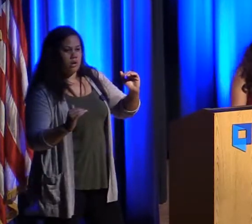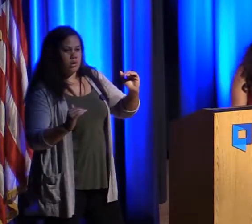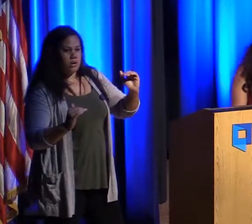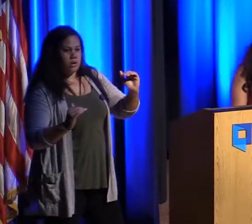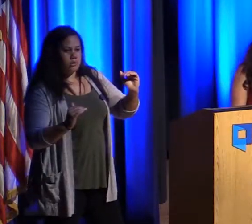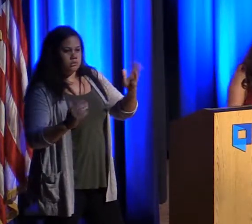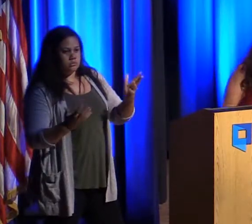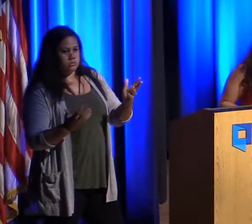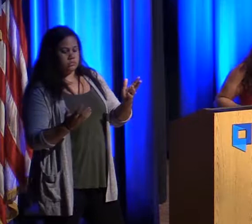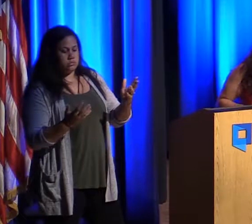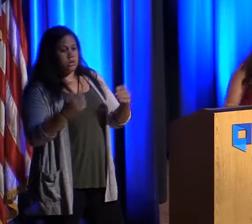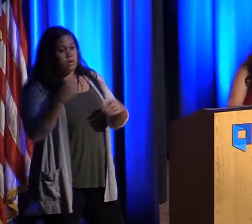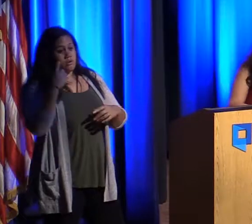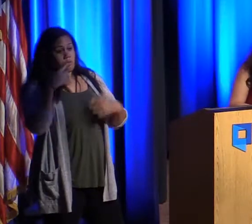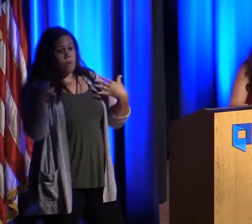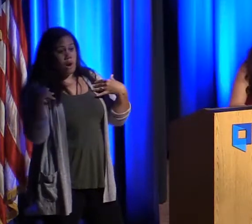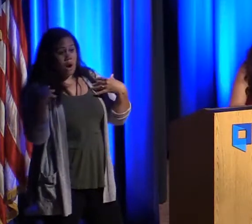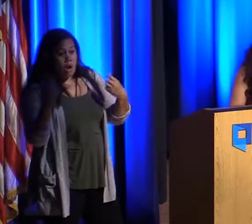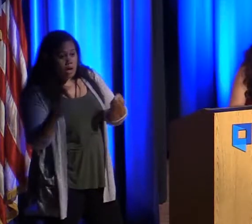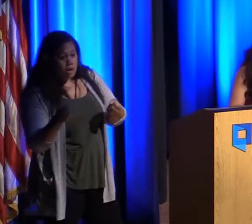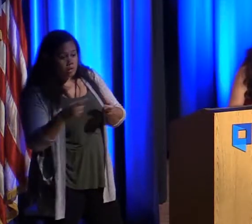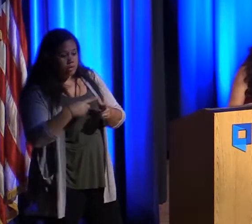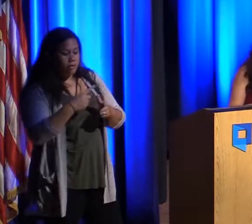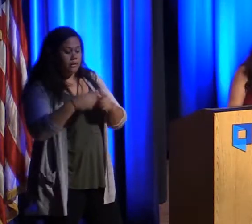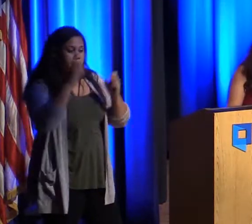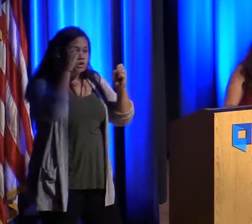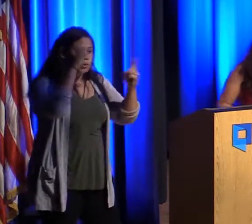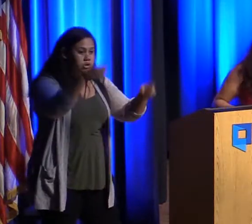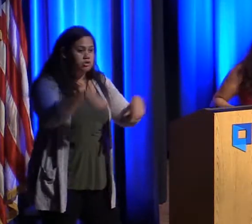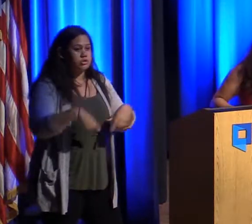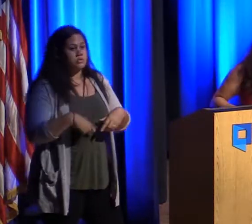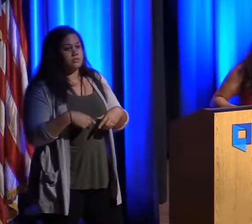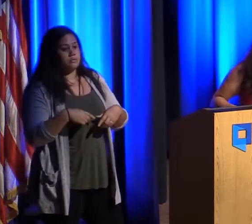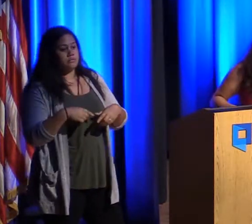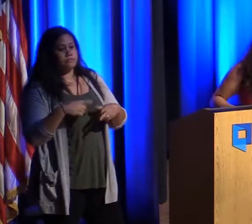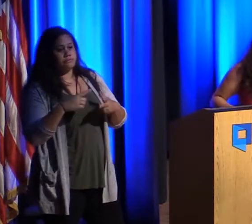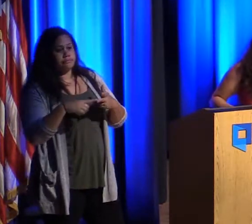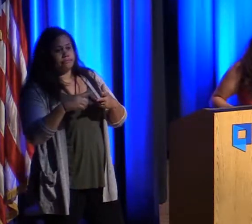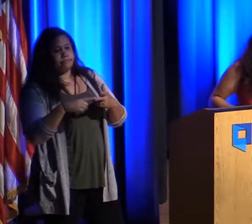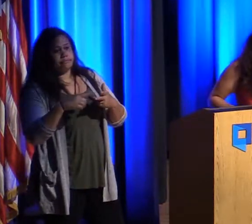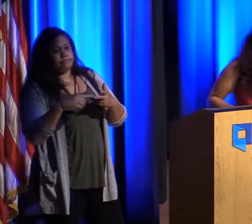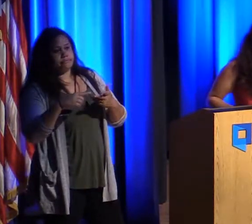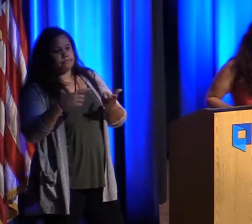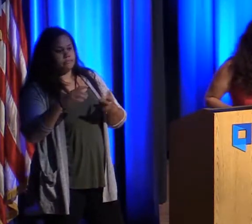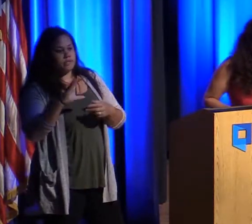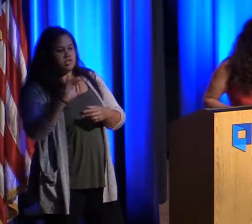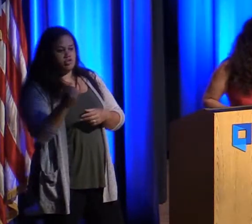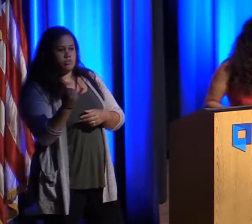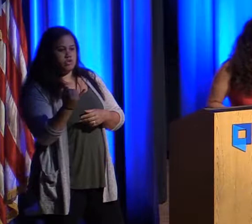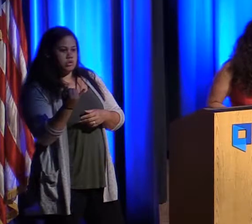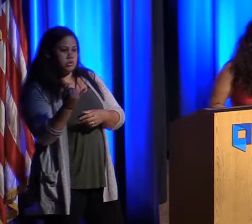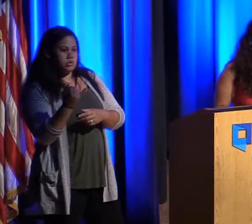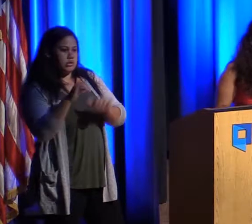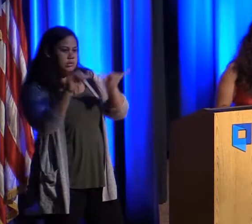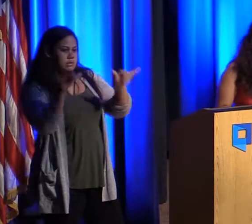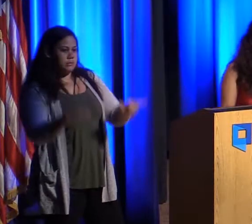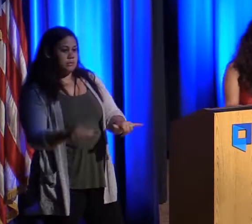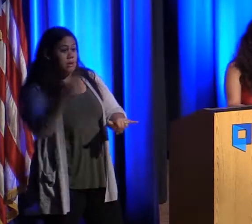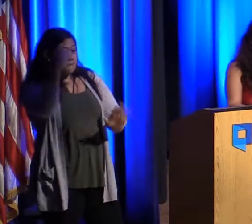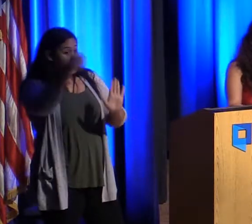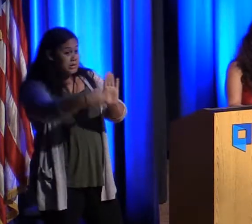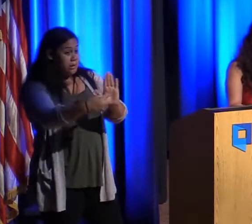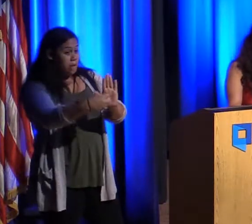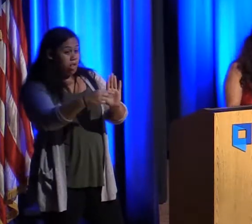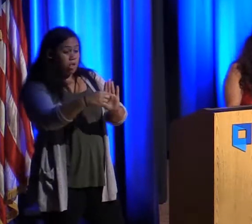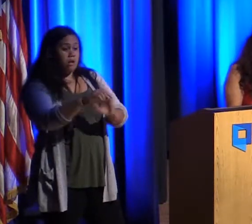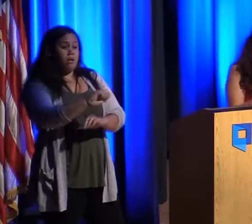to disparities in health, disparities in education, disparities in the criminal justice system. For example, African